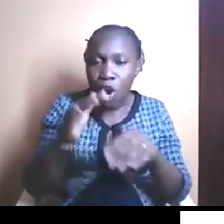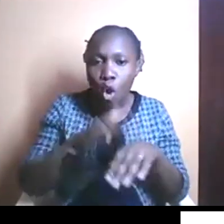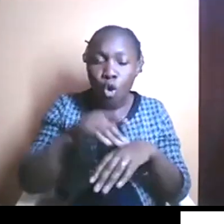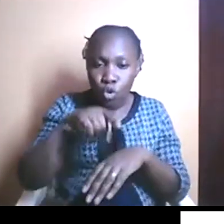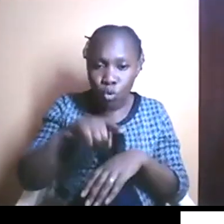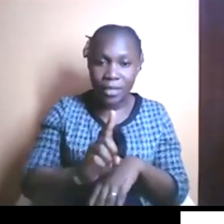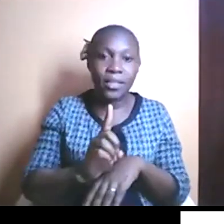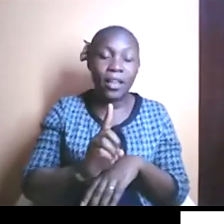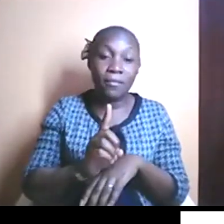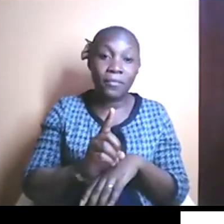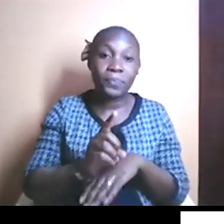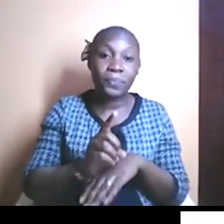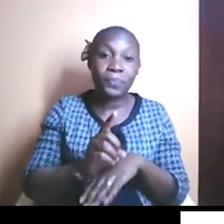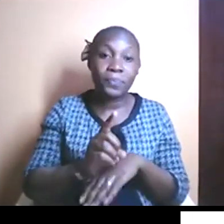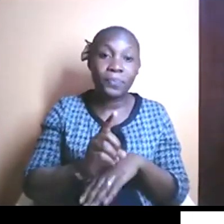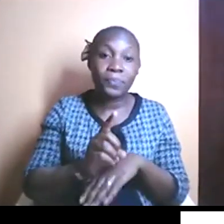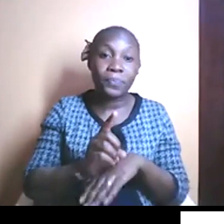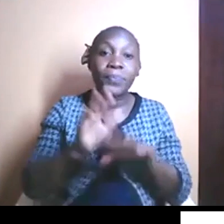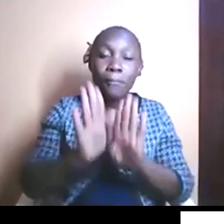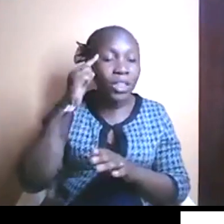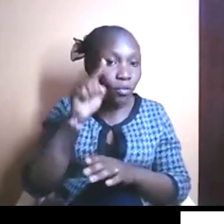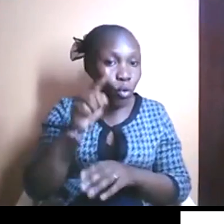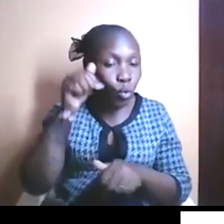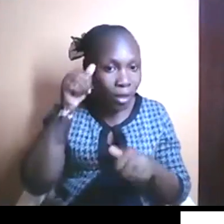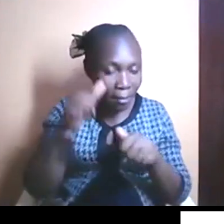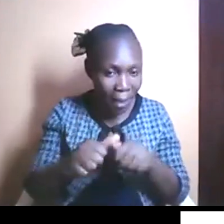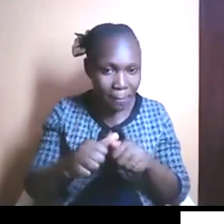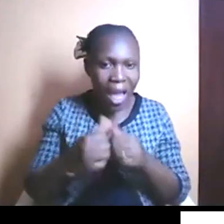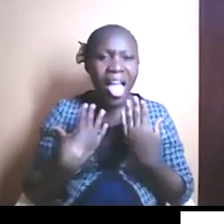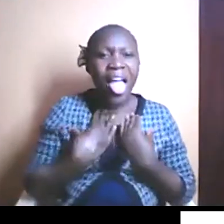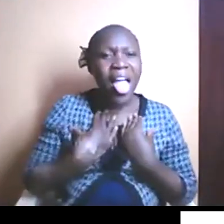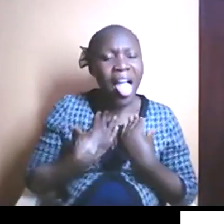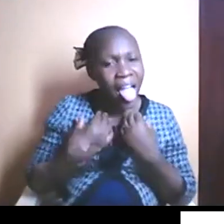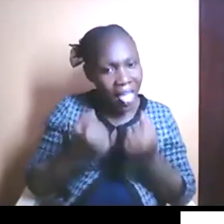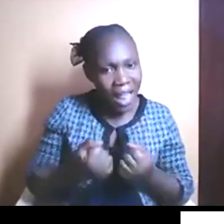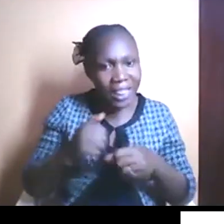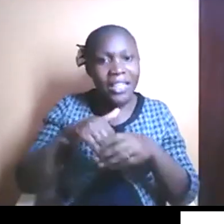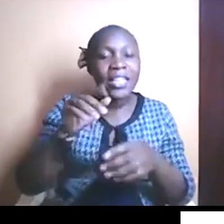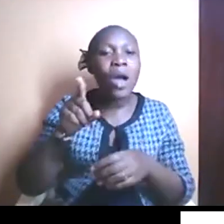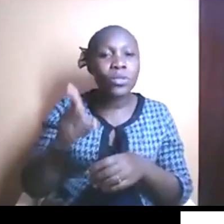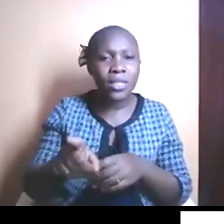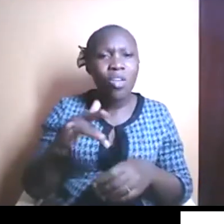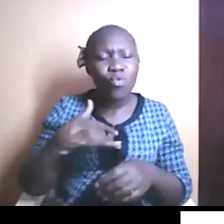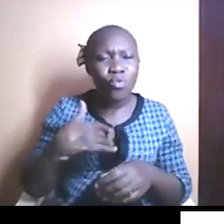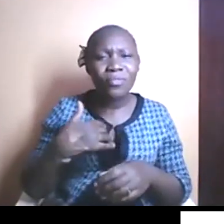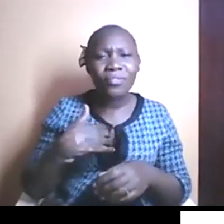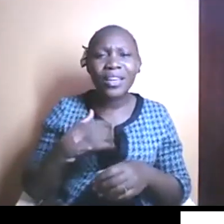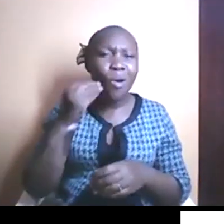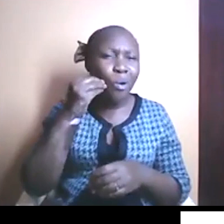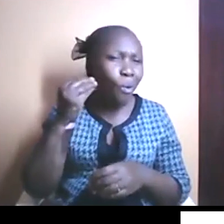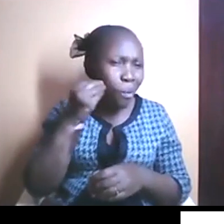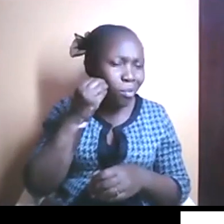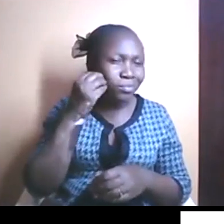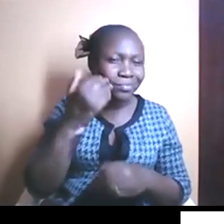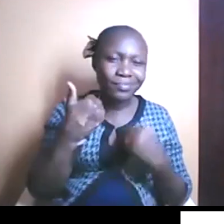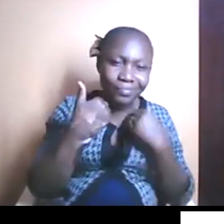really important for you to remember help out there, even if it's toxic at work, it's toxic at home, and you don't